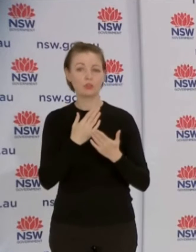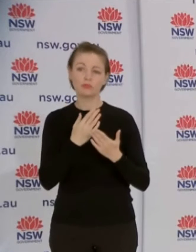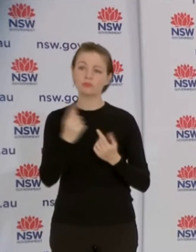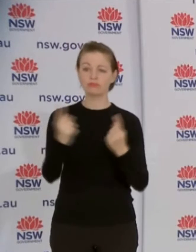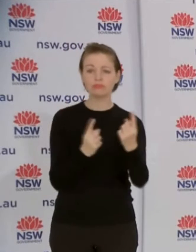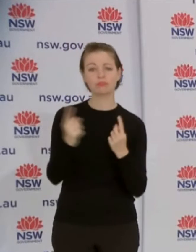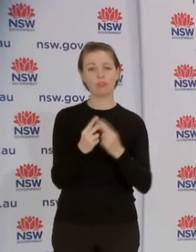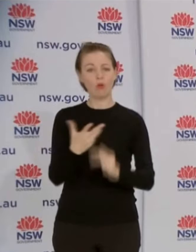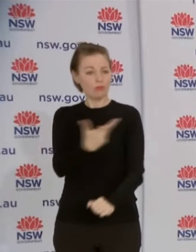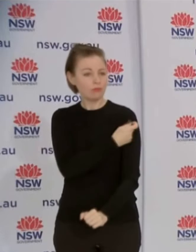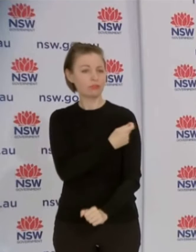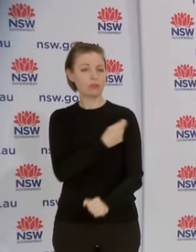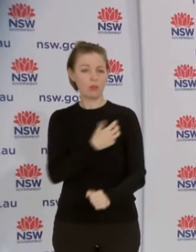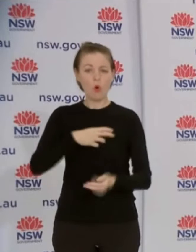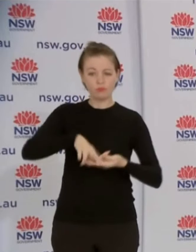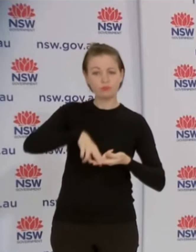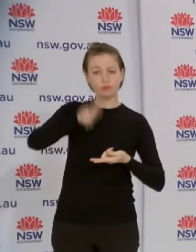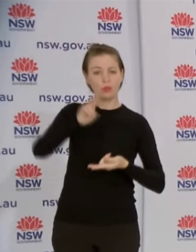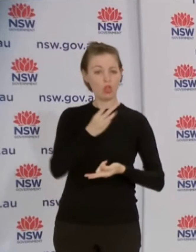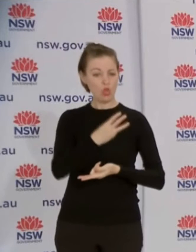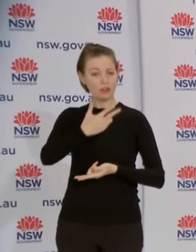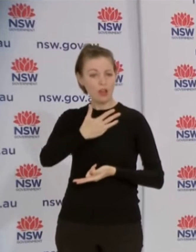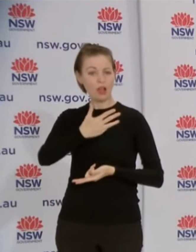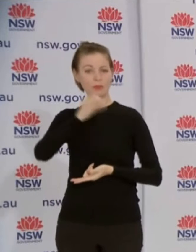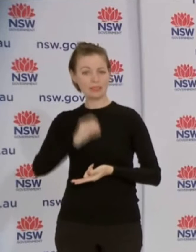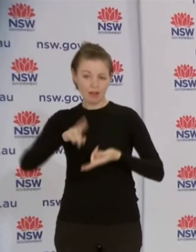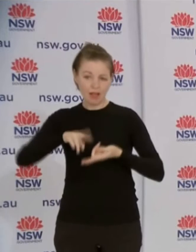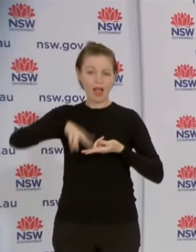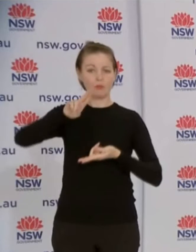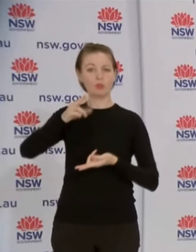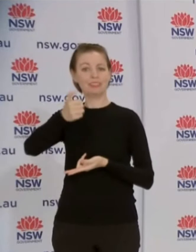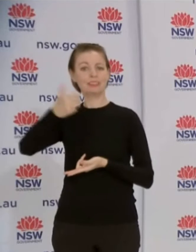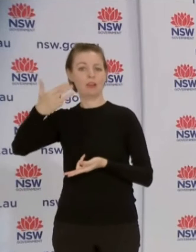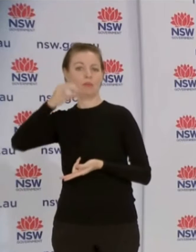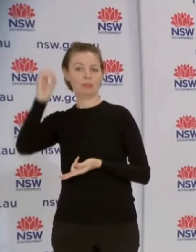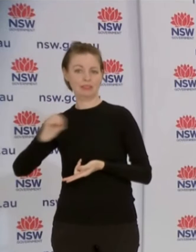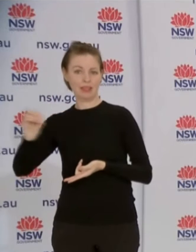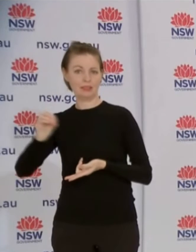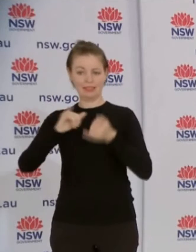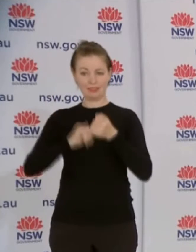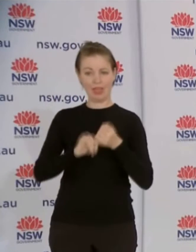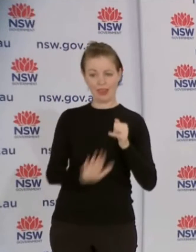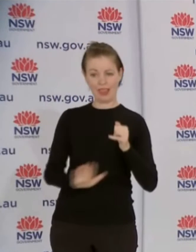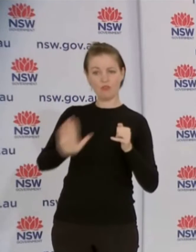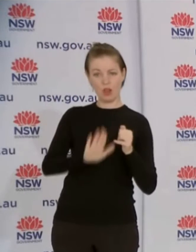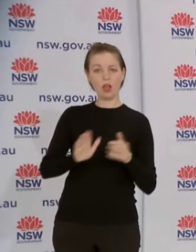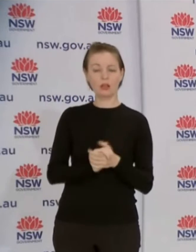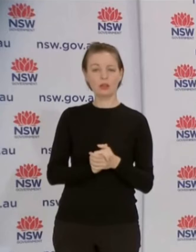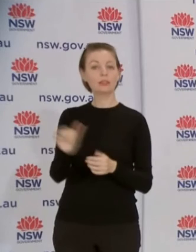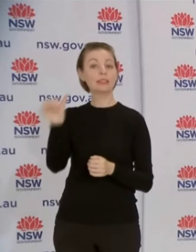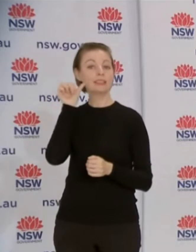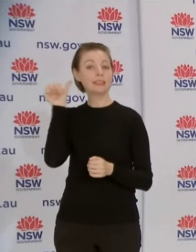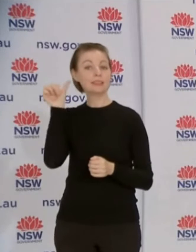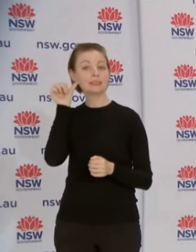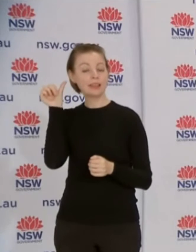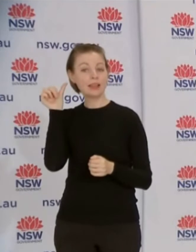from first doses from 35% to 69%. Now, since 8 p.m. last night, in the southern part of New South Wales, and Dr.